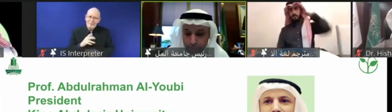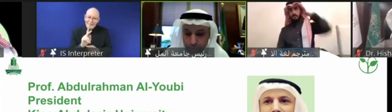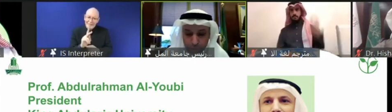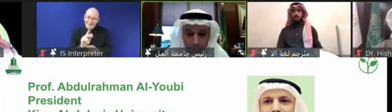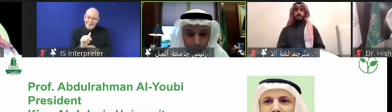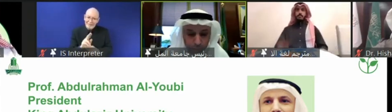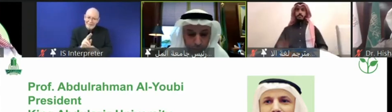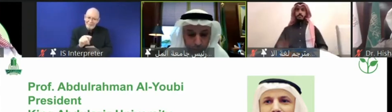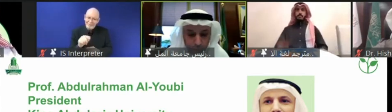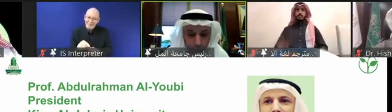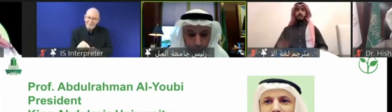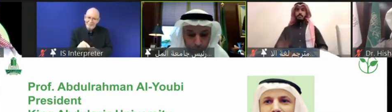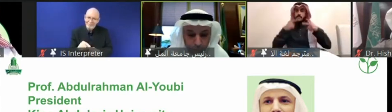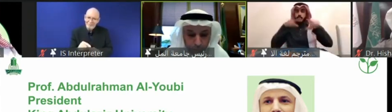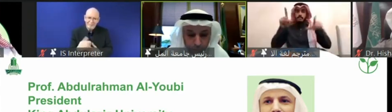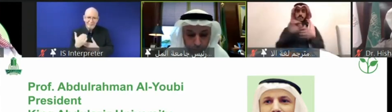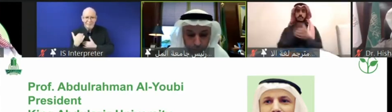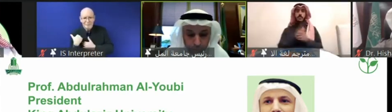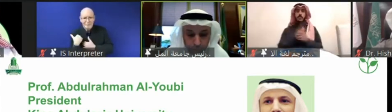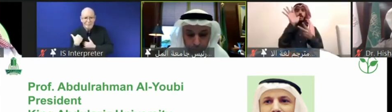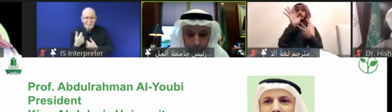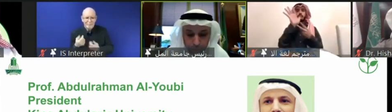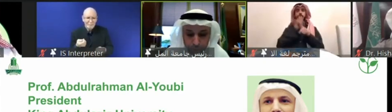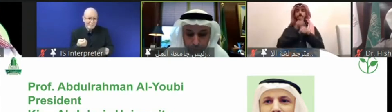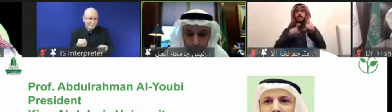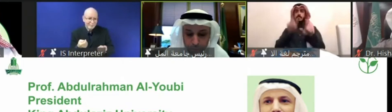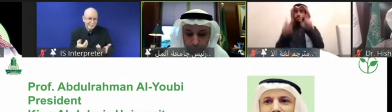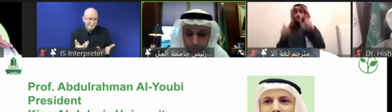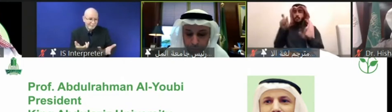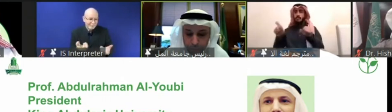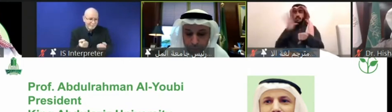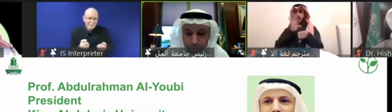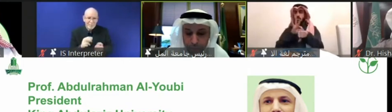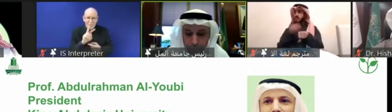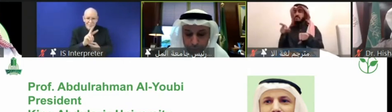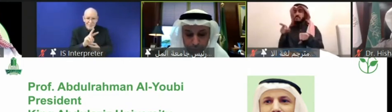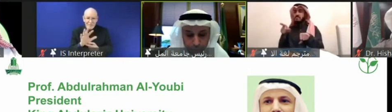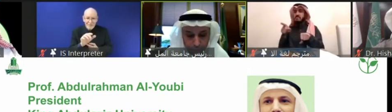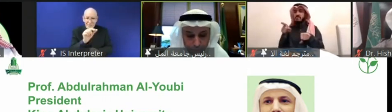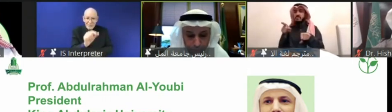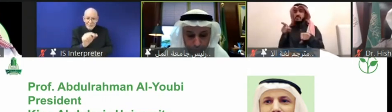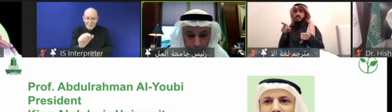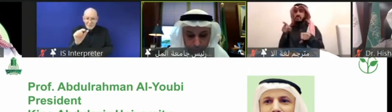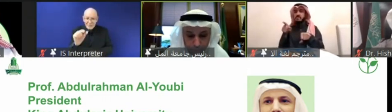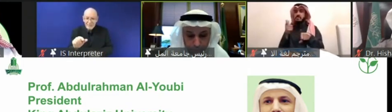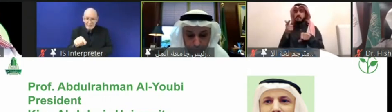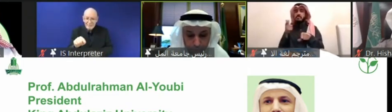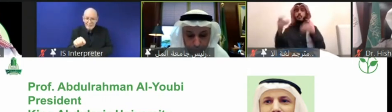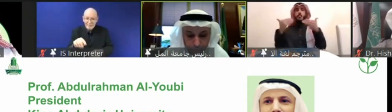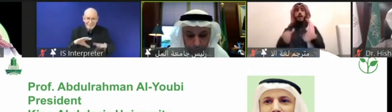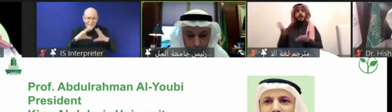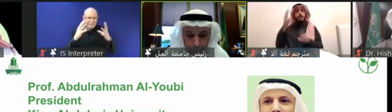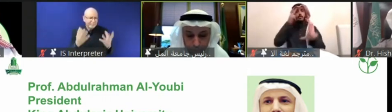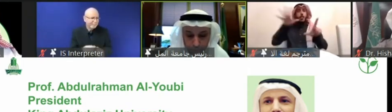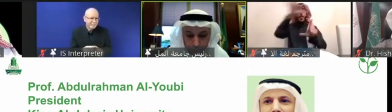25% of the total number of students with disabilities in the kingdom.